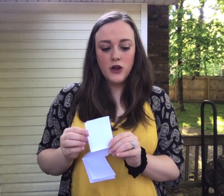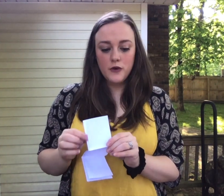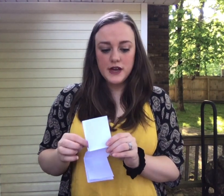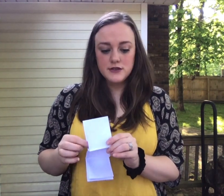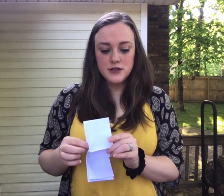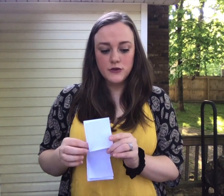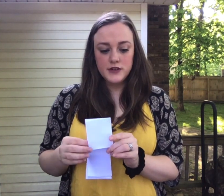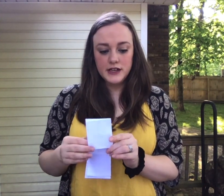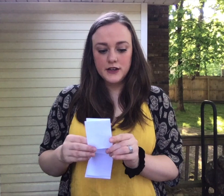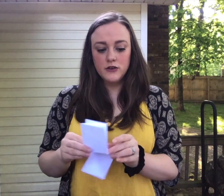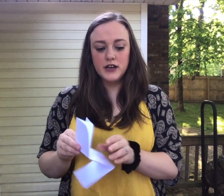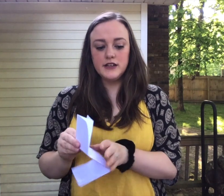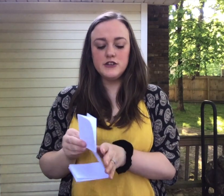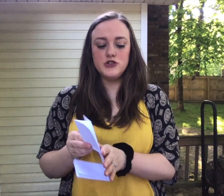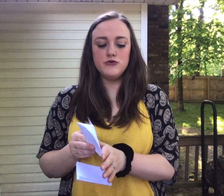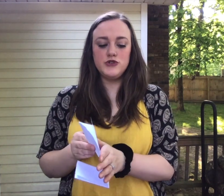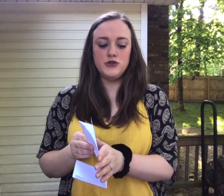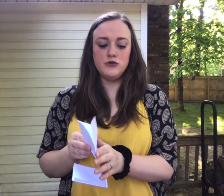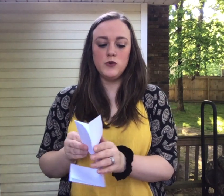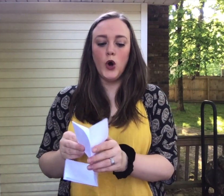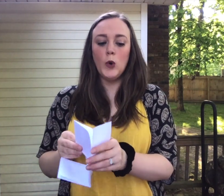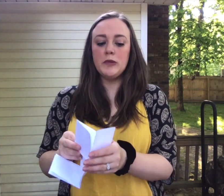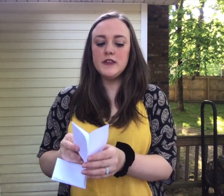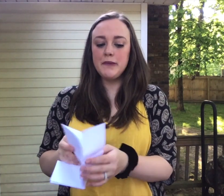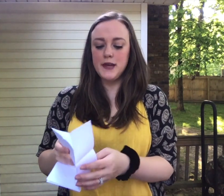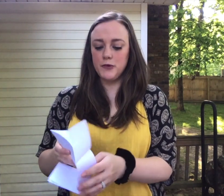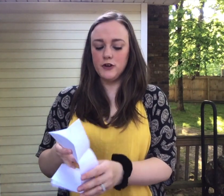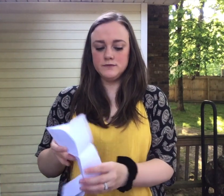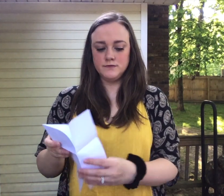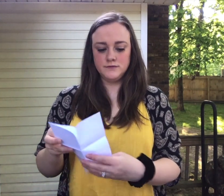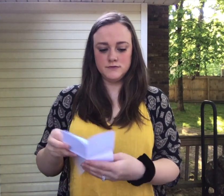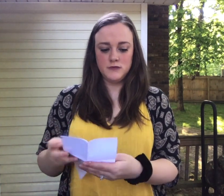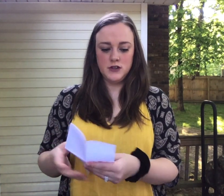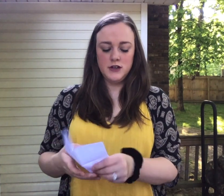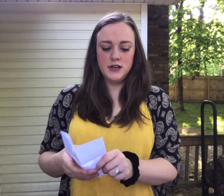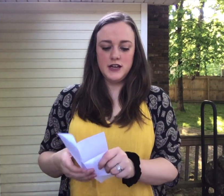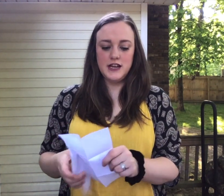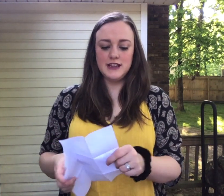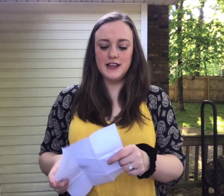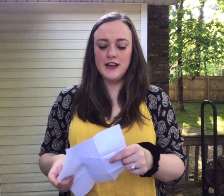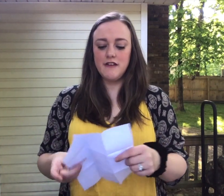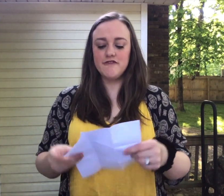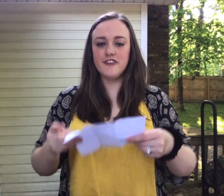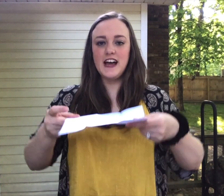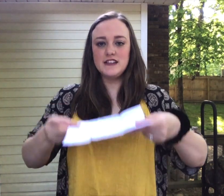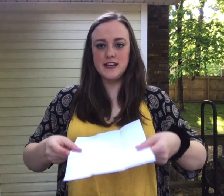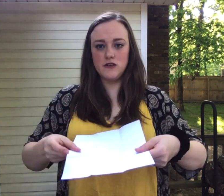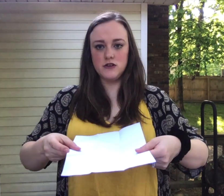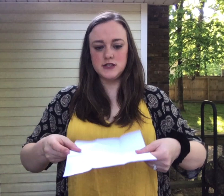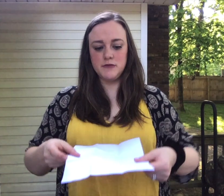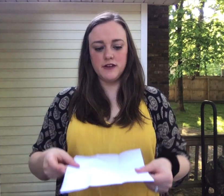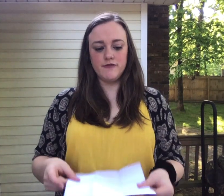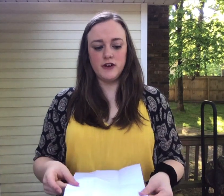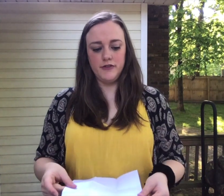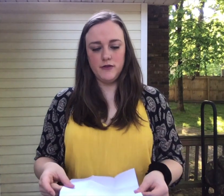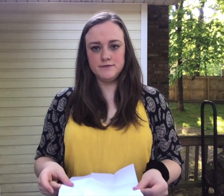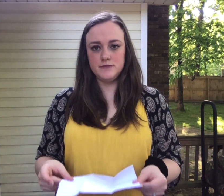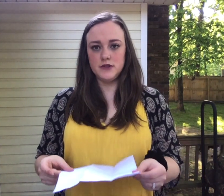Okay, so now I need you to open the paper and lay it flat down on something in front of you.